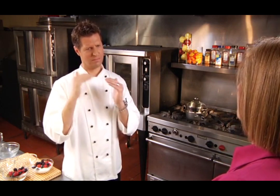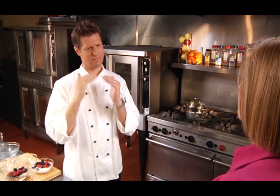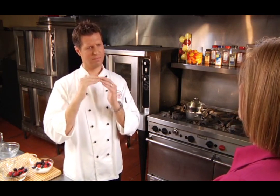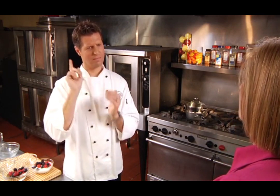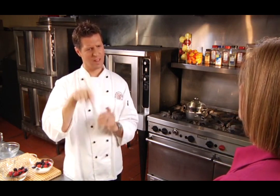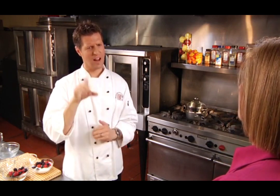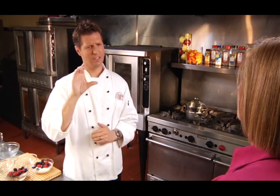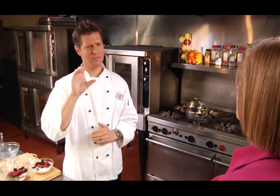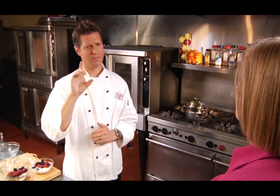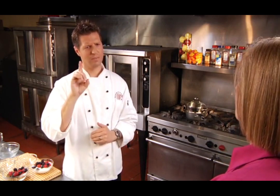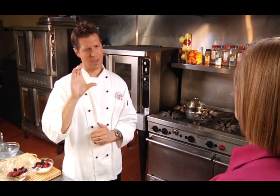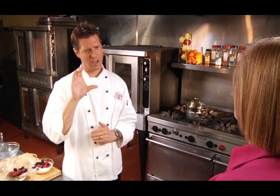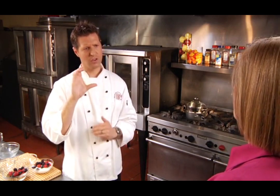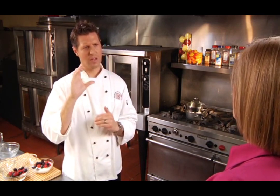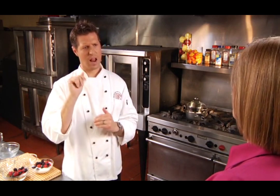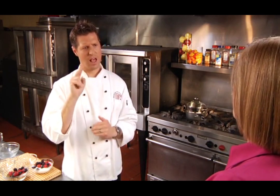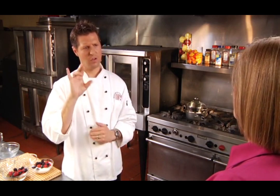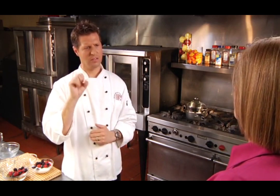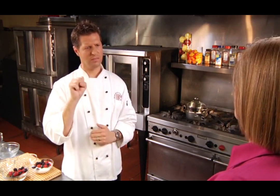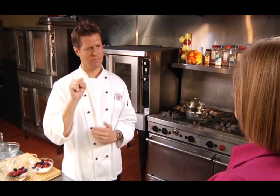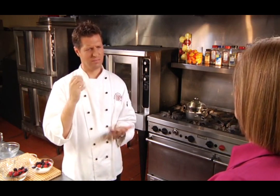only 1,100 calories.